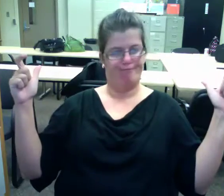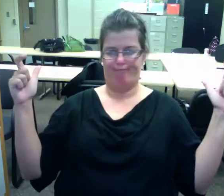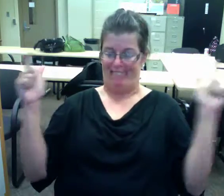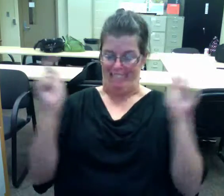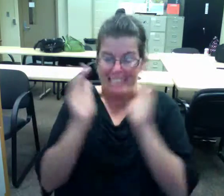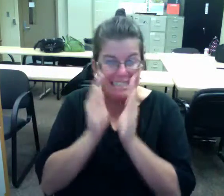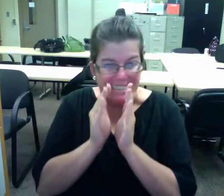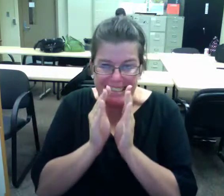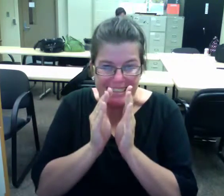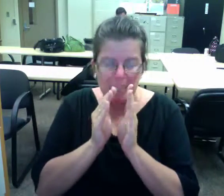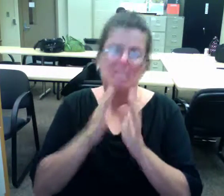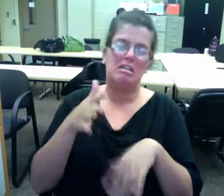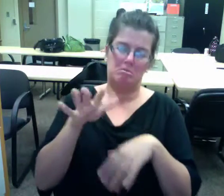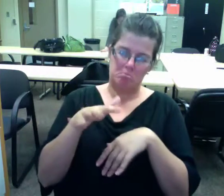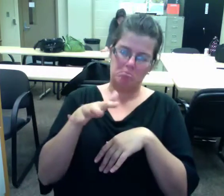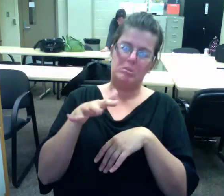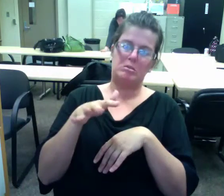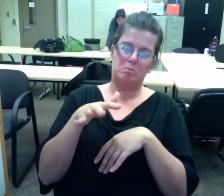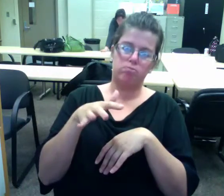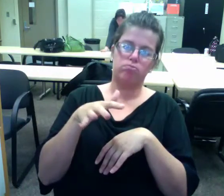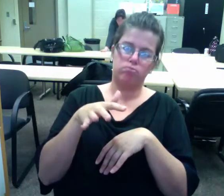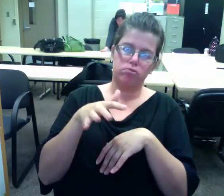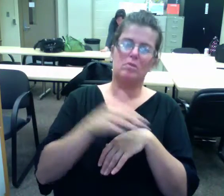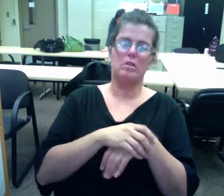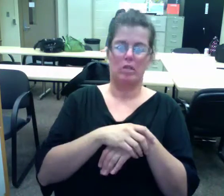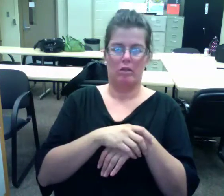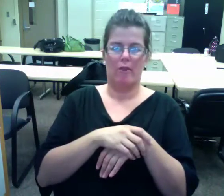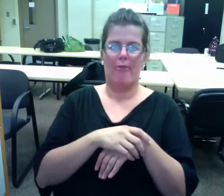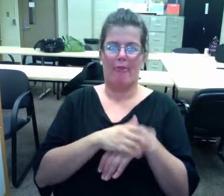bicycles, a lawnmower, and boxes.